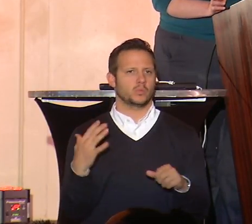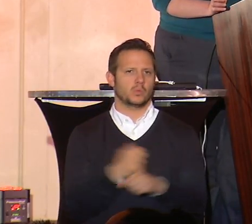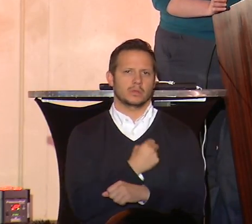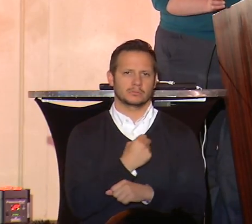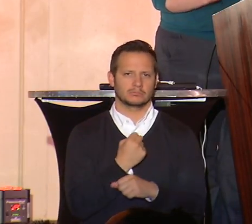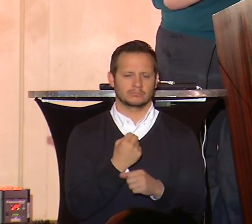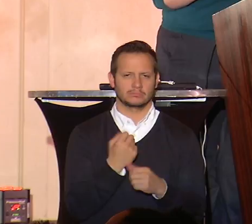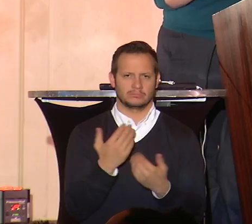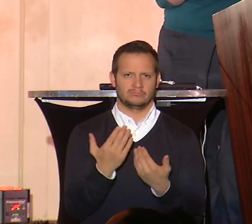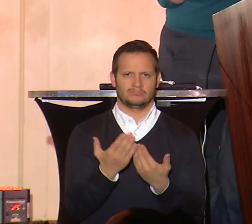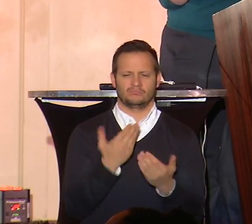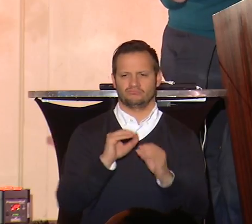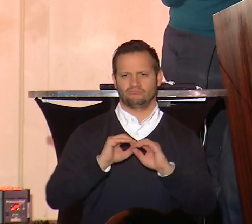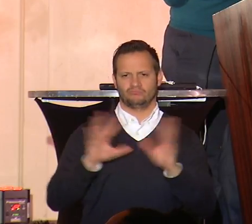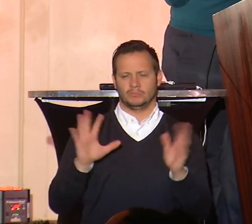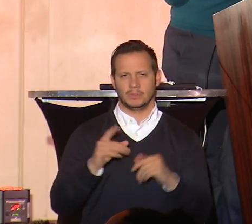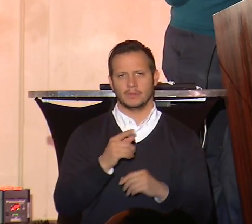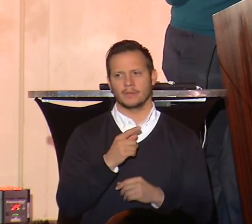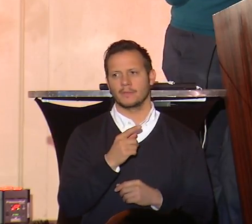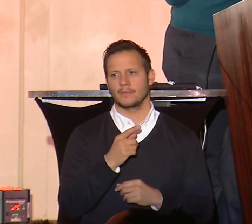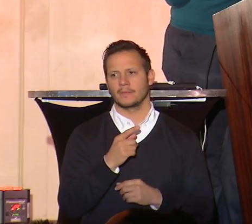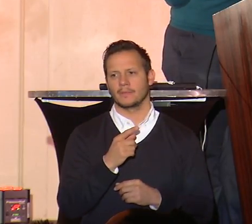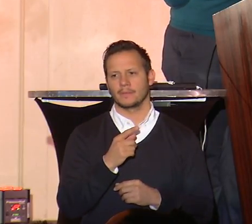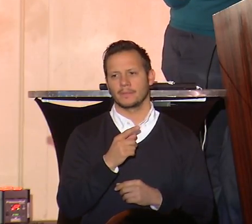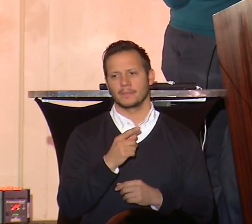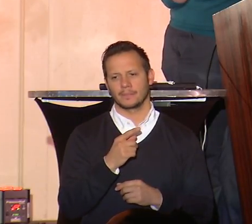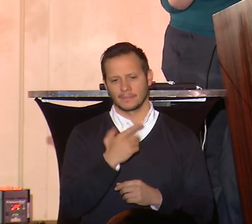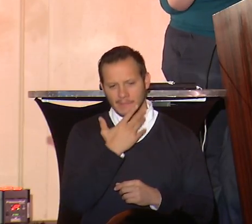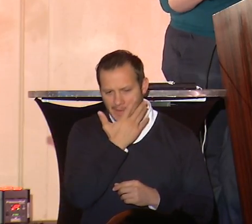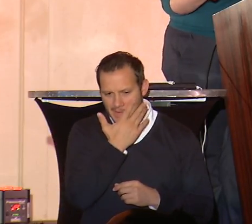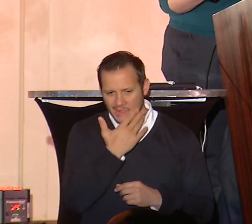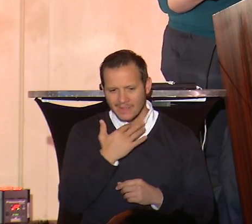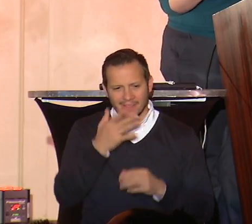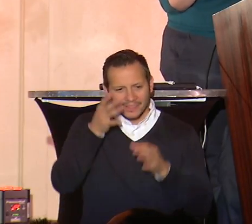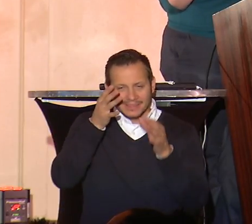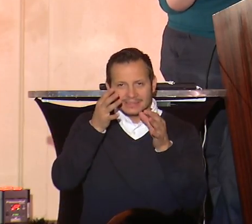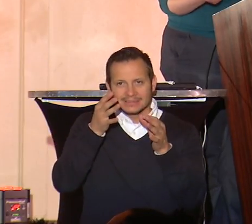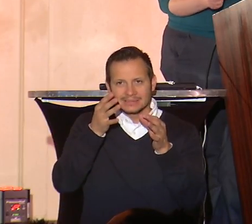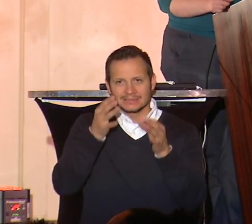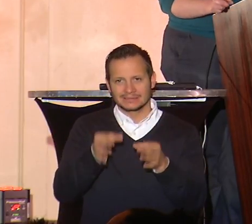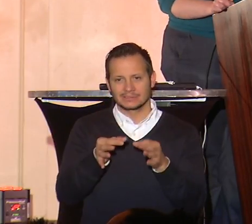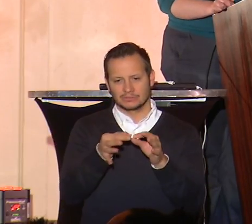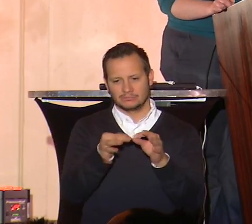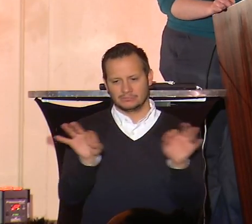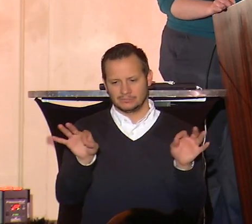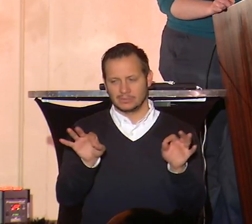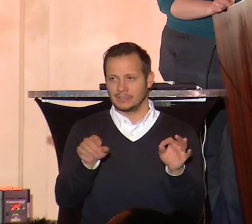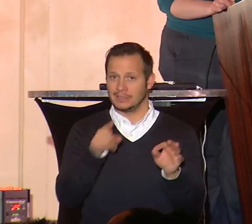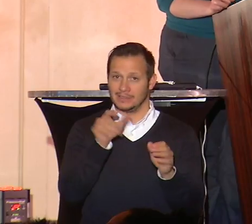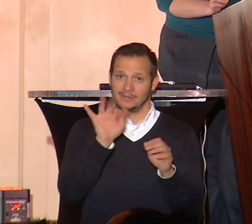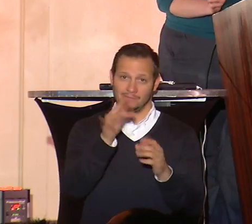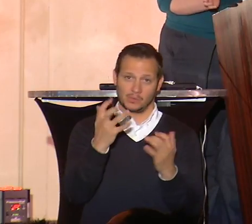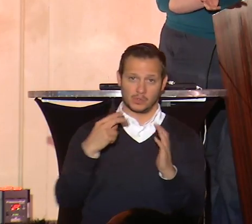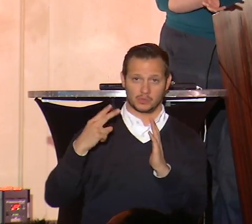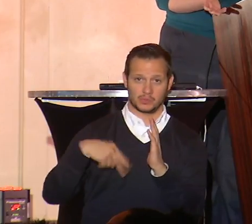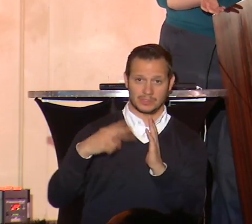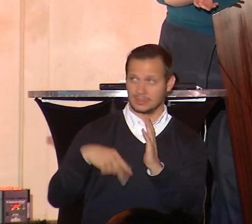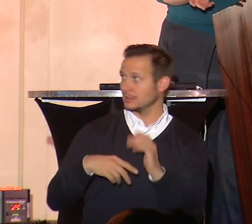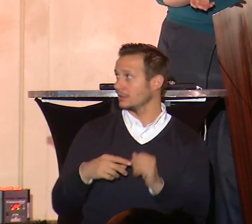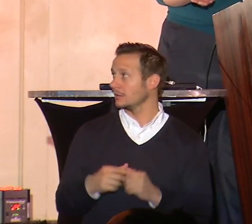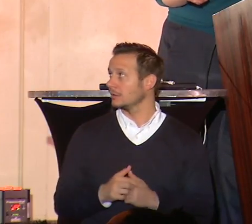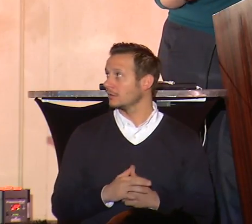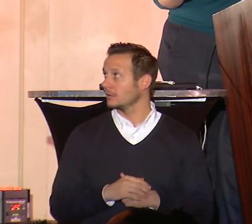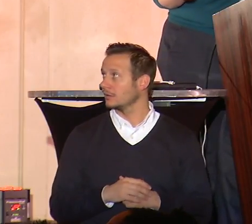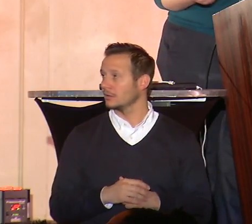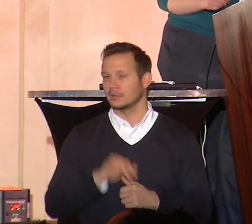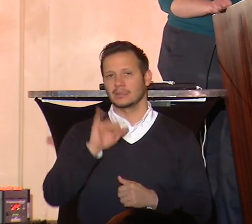definitively. And the text of the decision is just wonderful reading if John Ashcroft ever